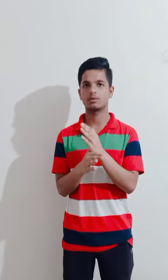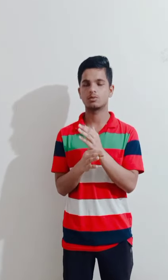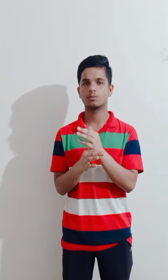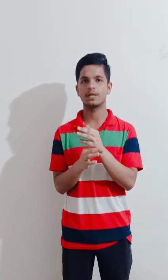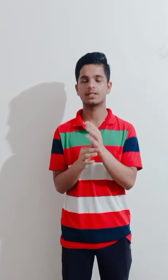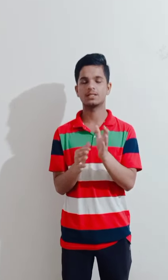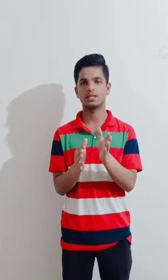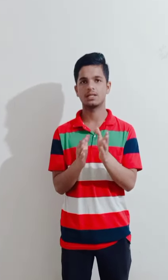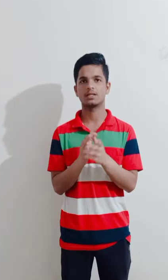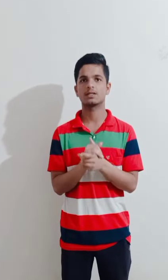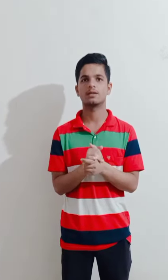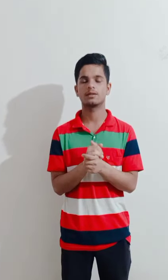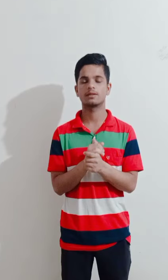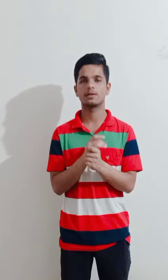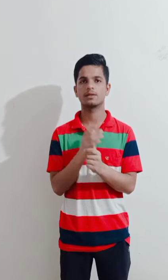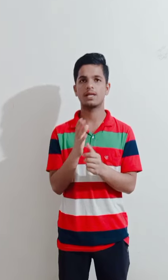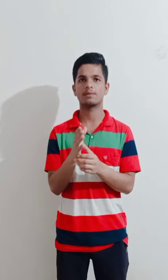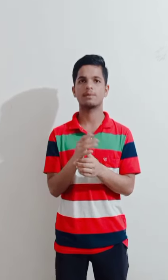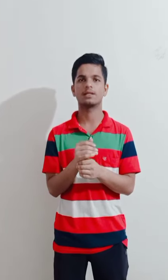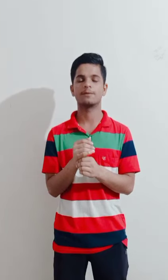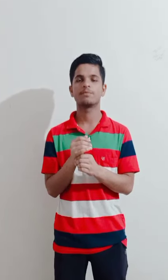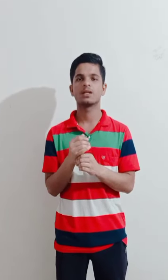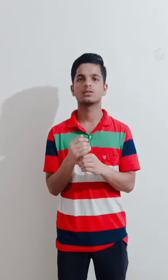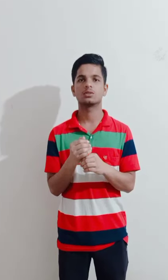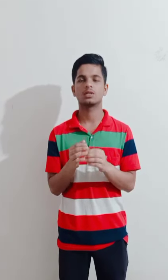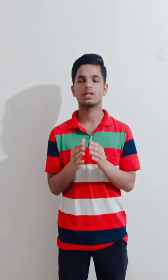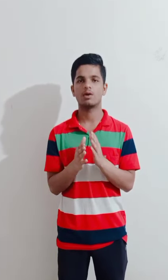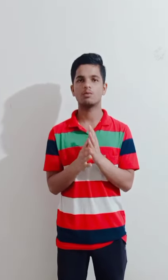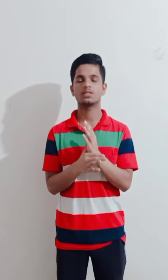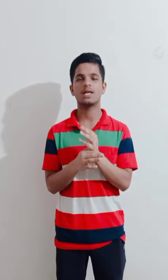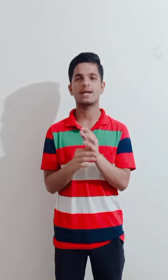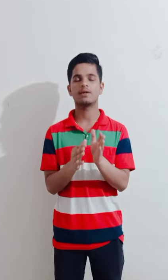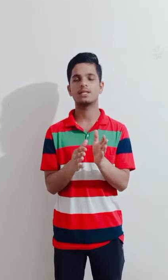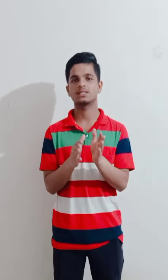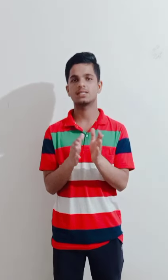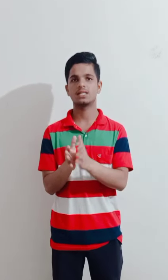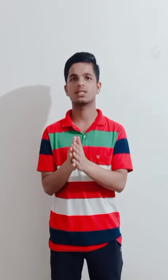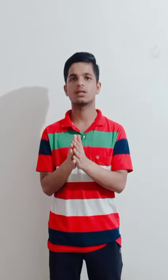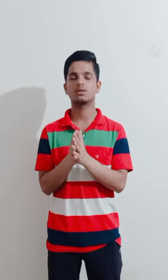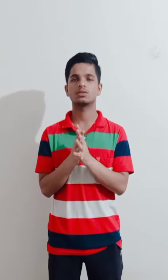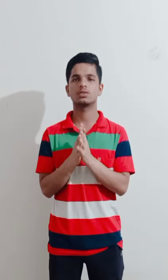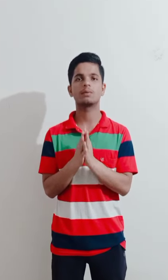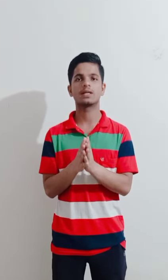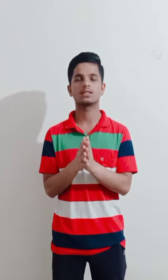break that method. So now we see advantages and disadvantages of recursion method.